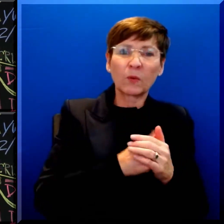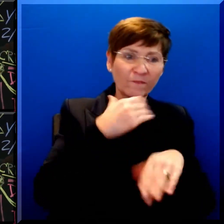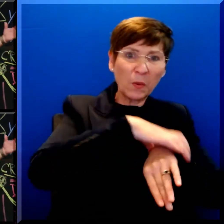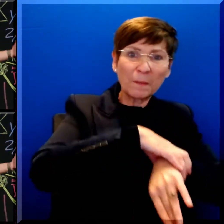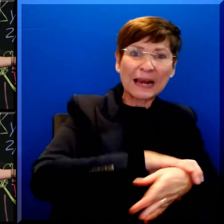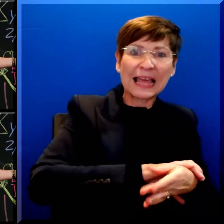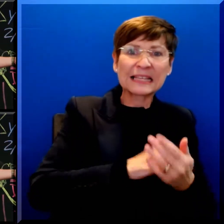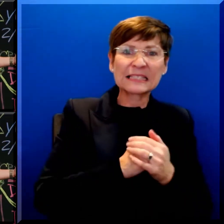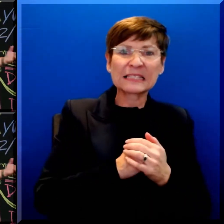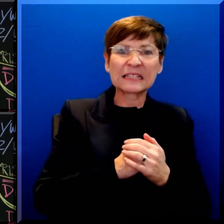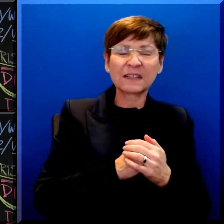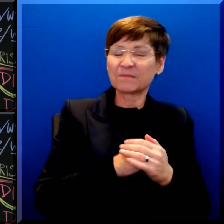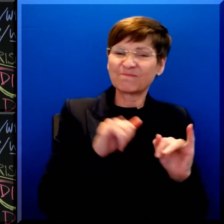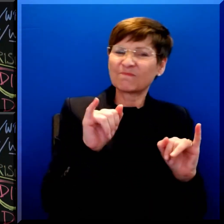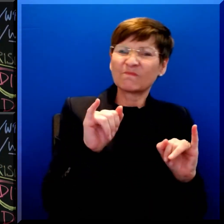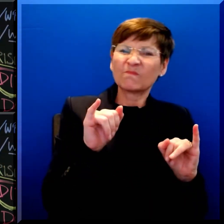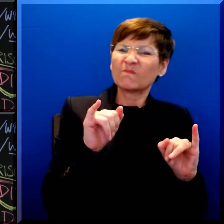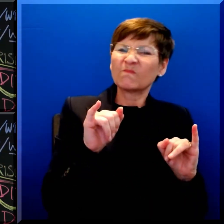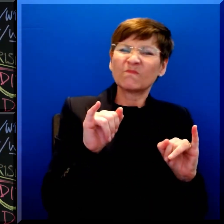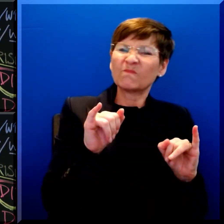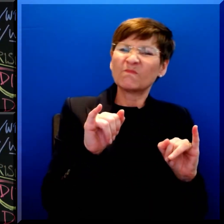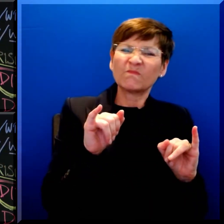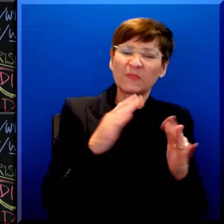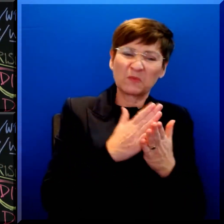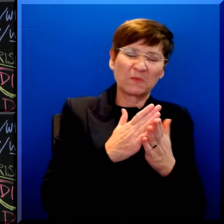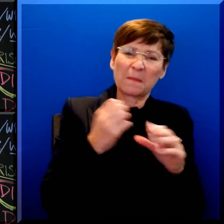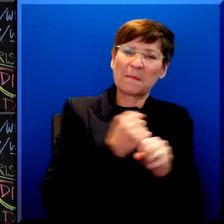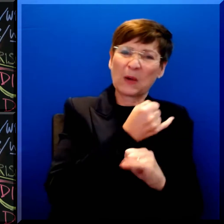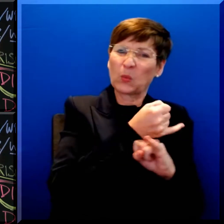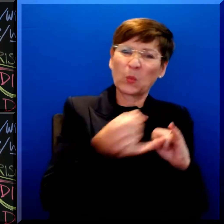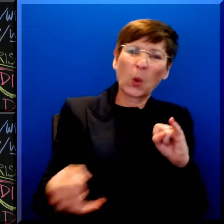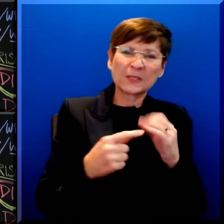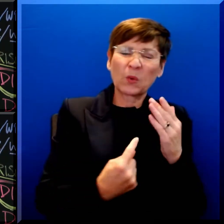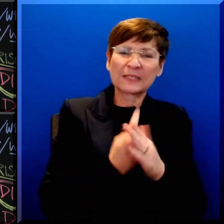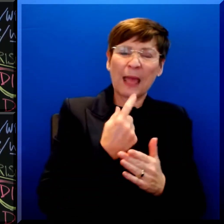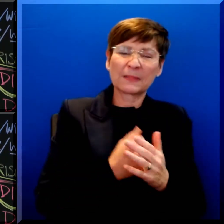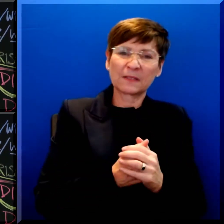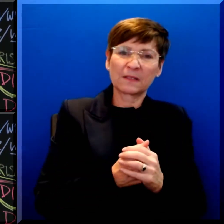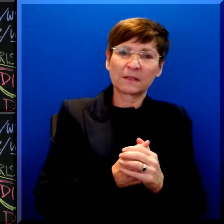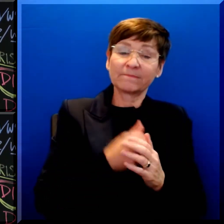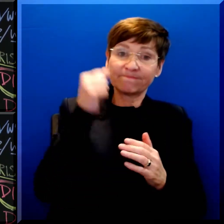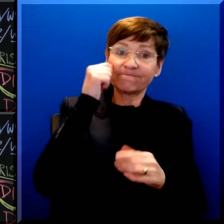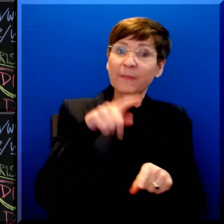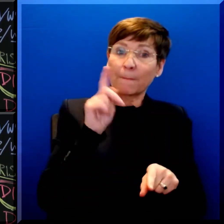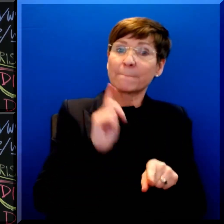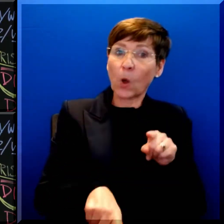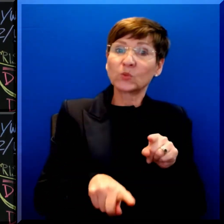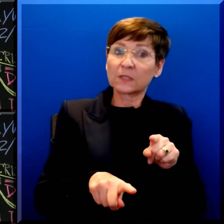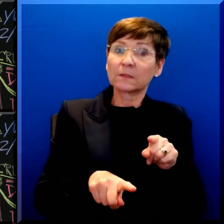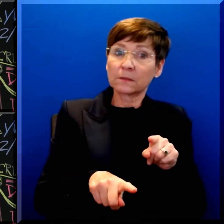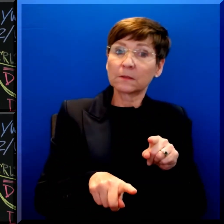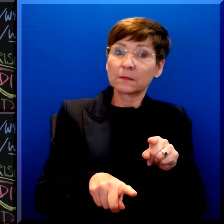for all of us. It's like these raw racial wounds have been ripped wide open. And I know most people, let's just be